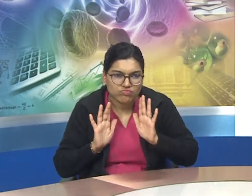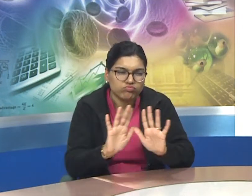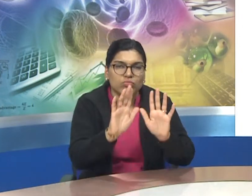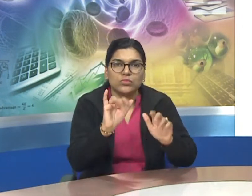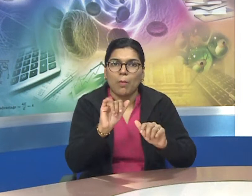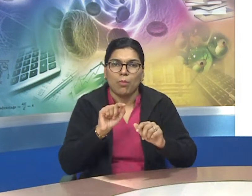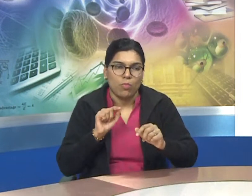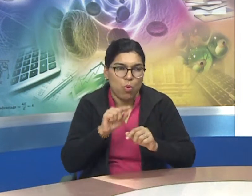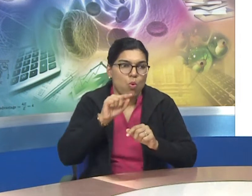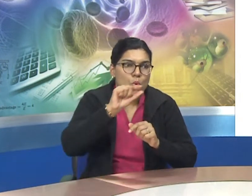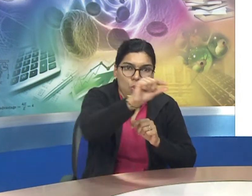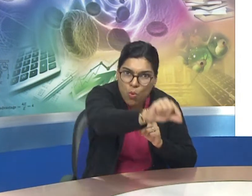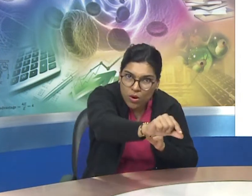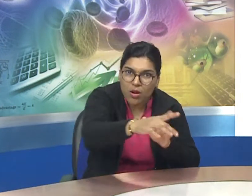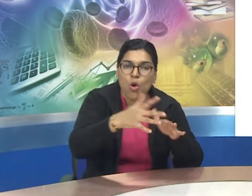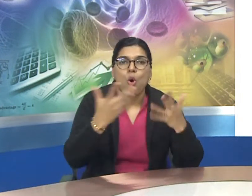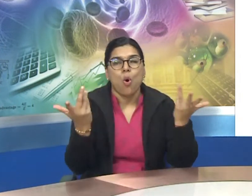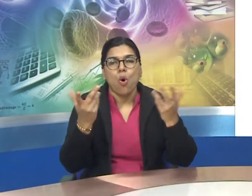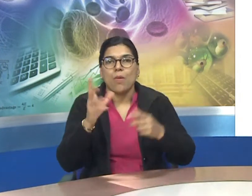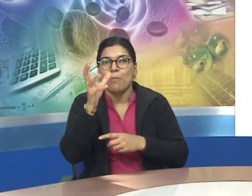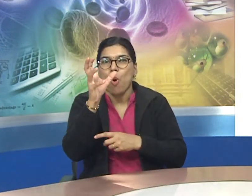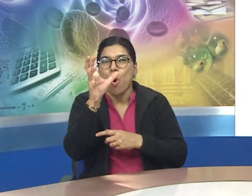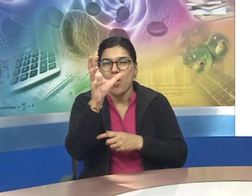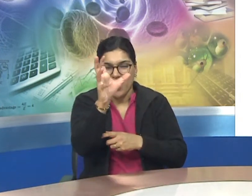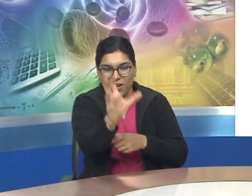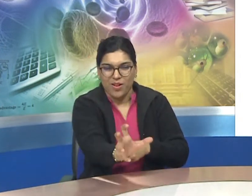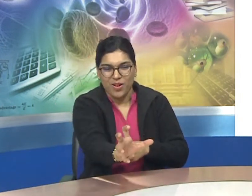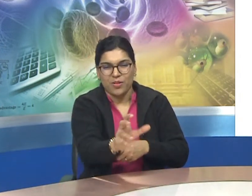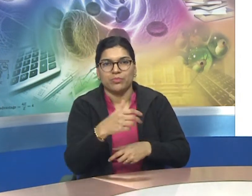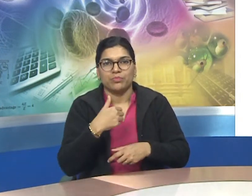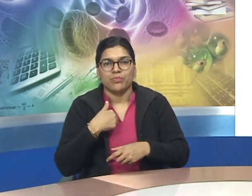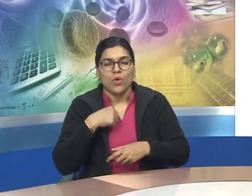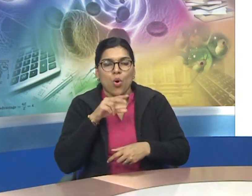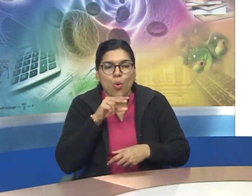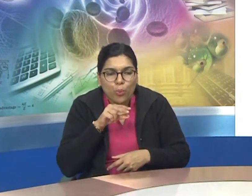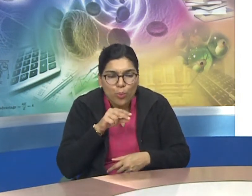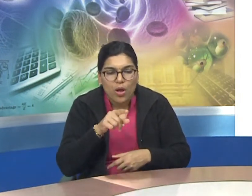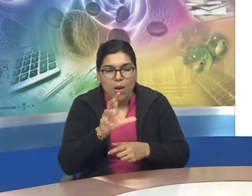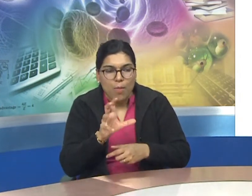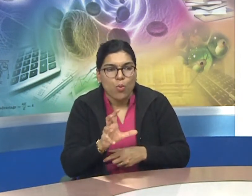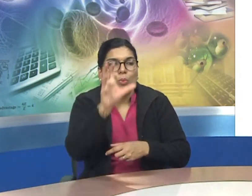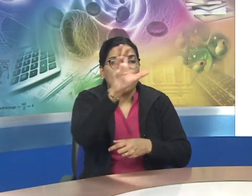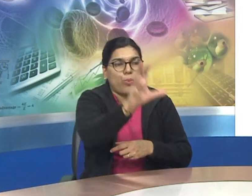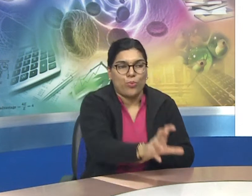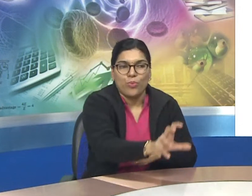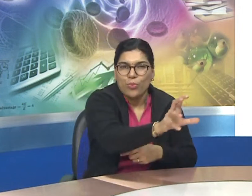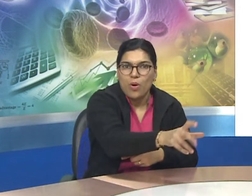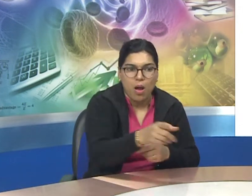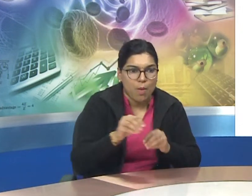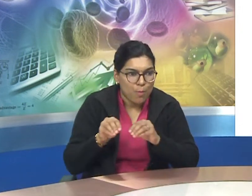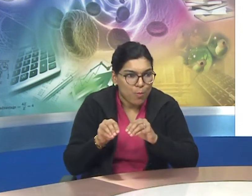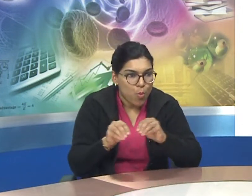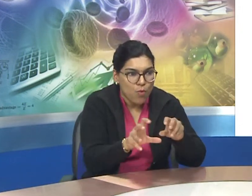Like in the pistol, when you press the button or you press that bullet,